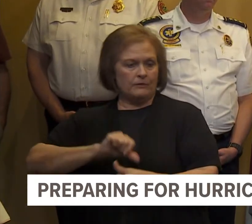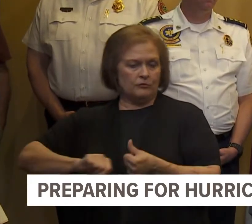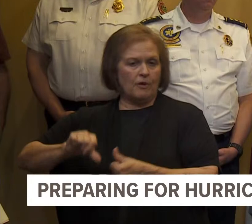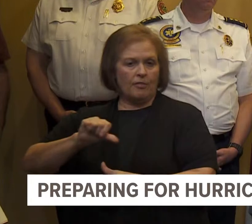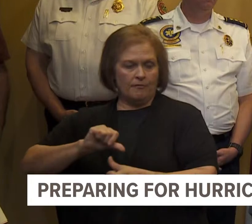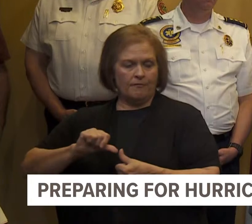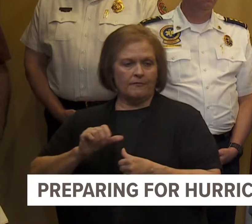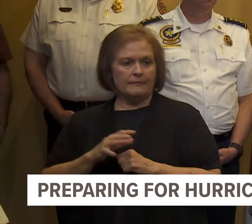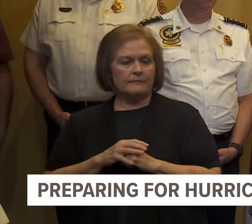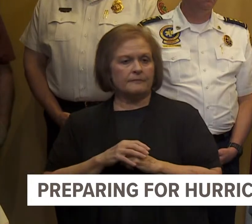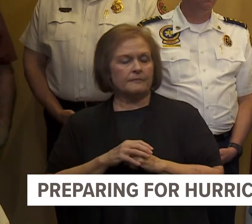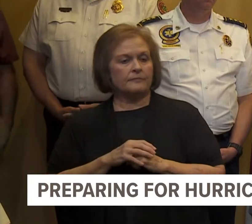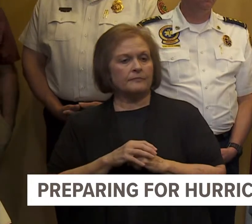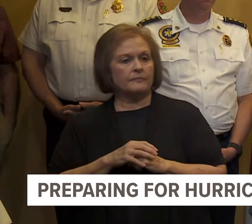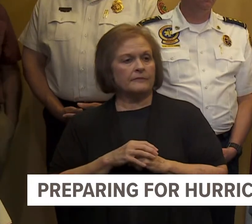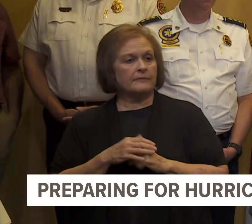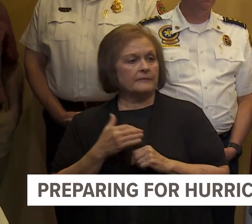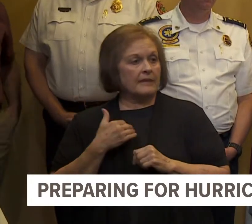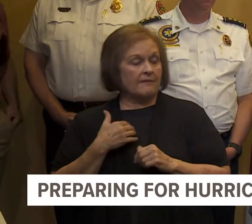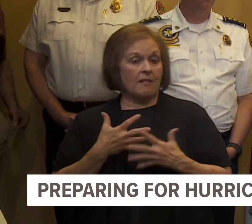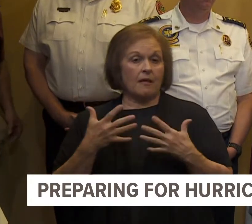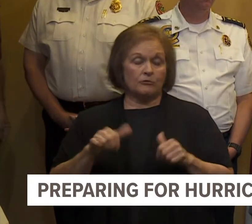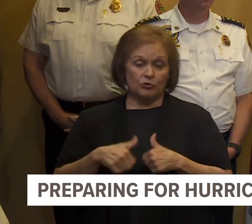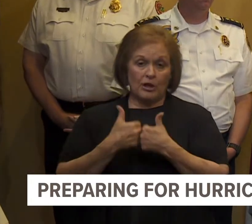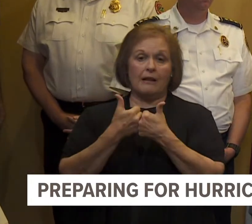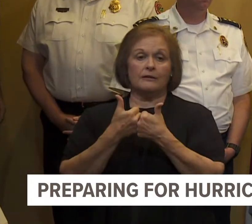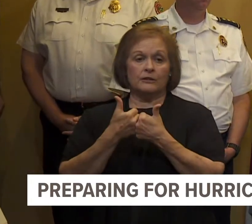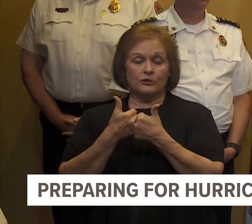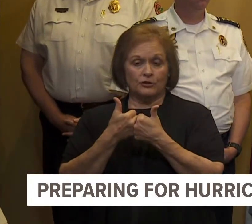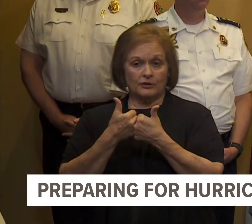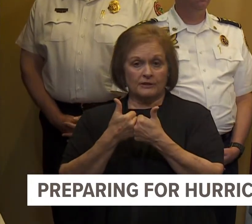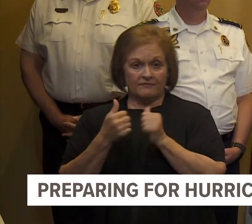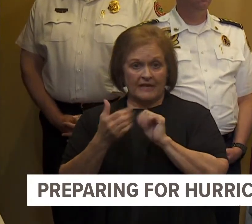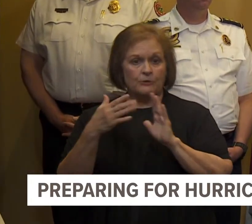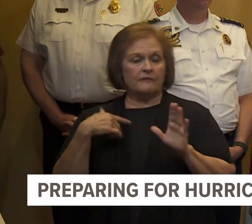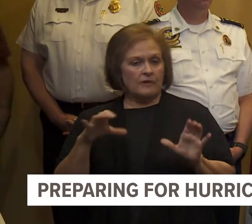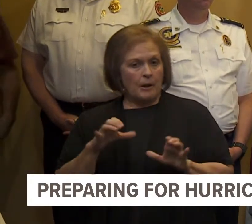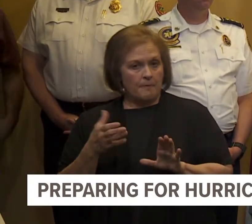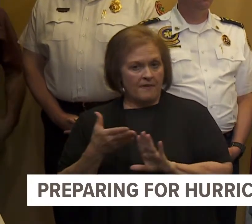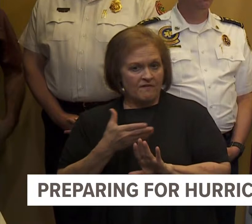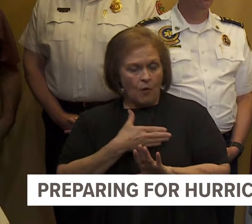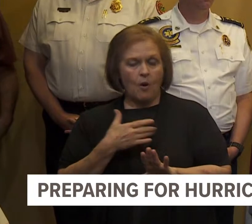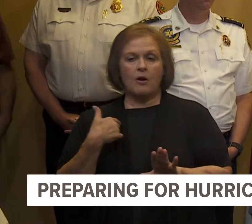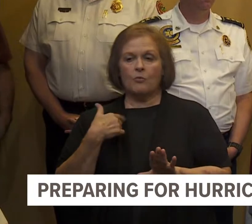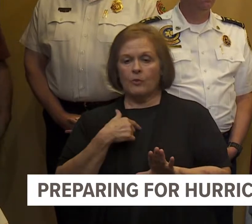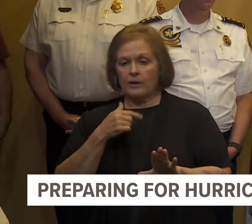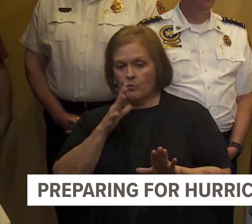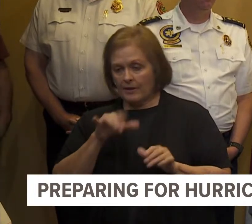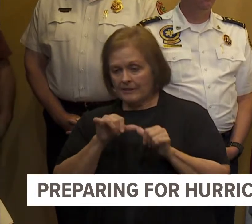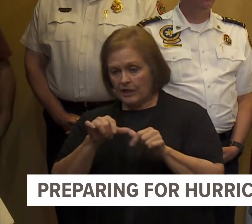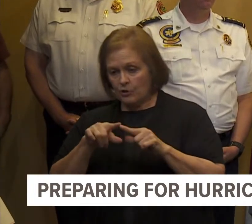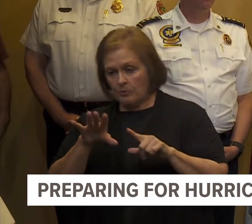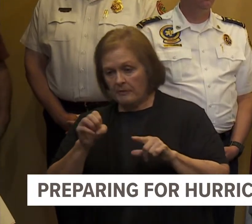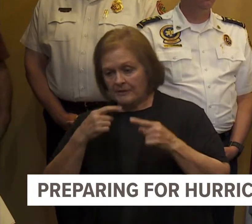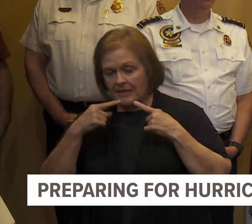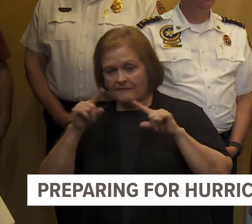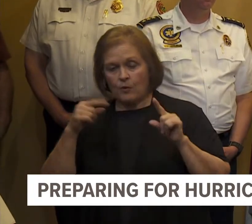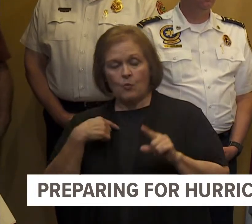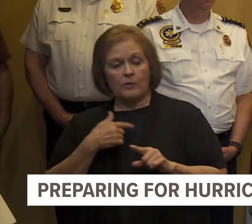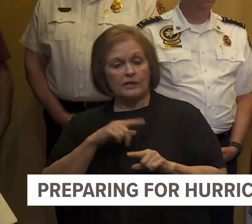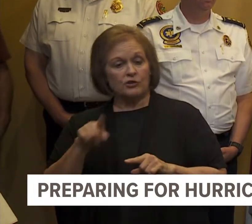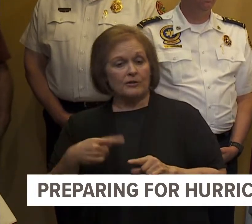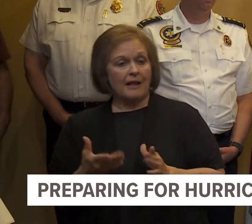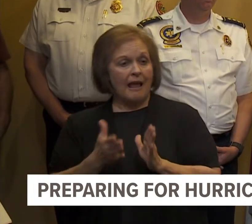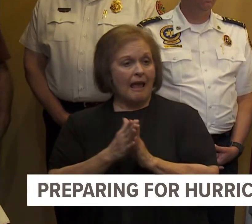out. We have a large challenge facing us. We have done it before, and we will continue to be successful. We just